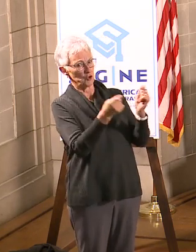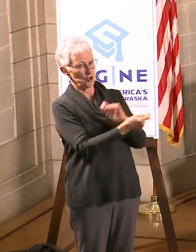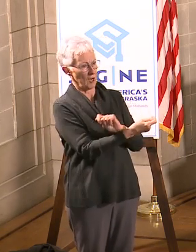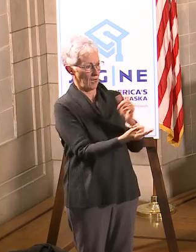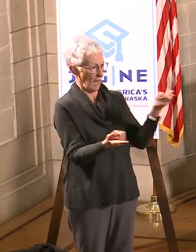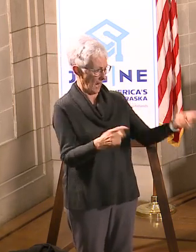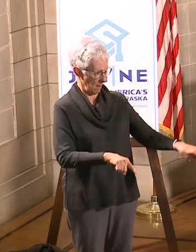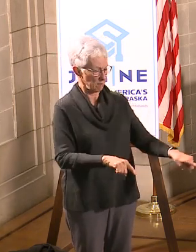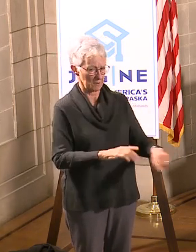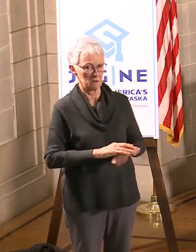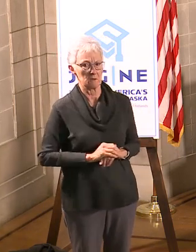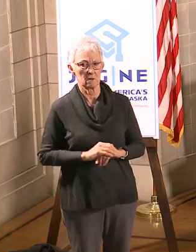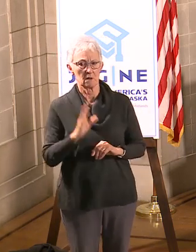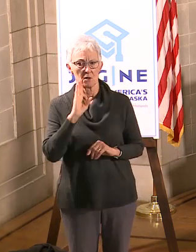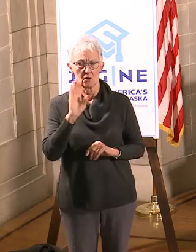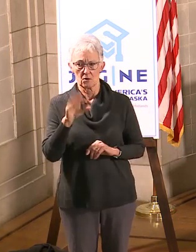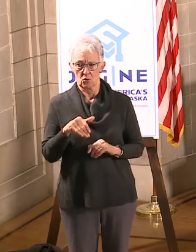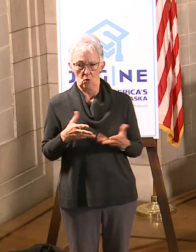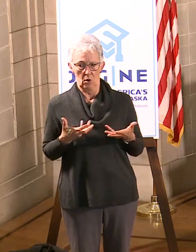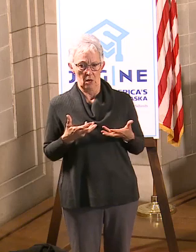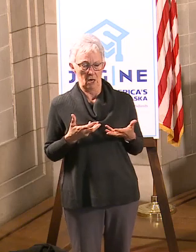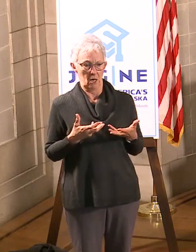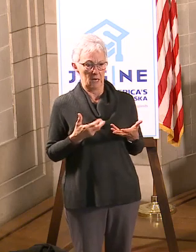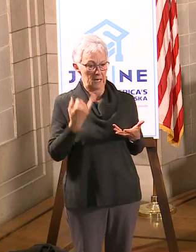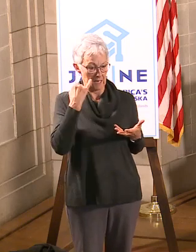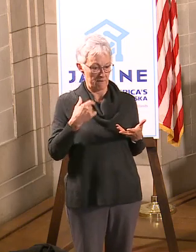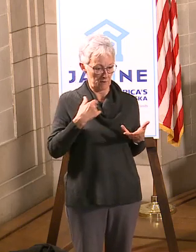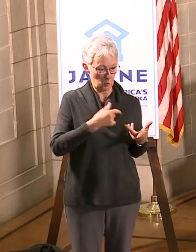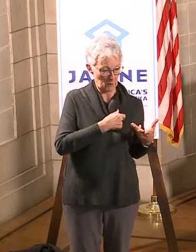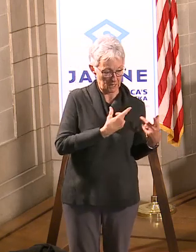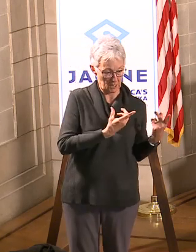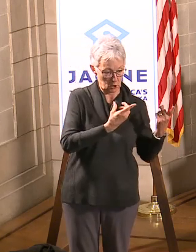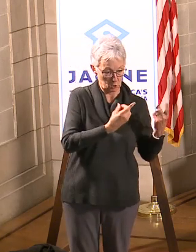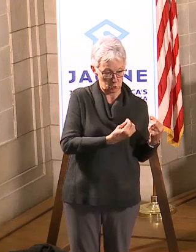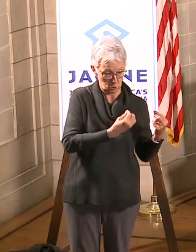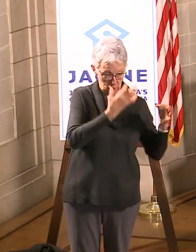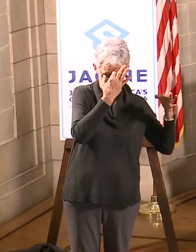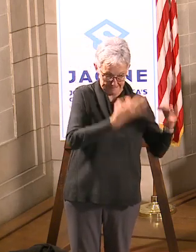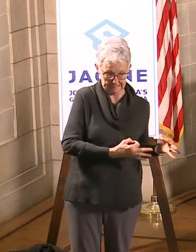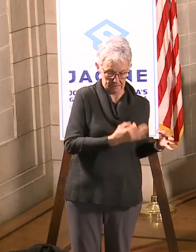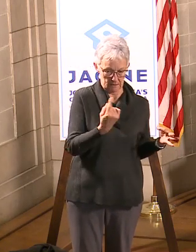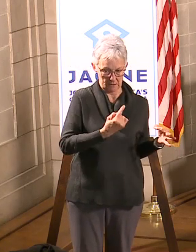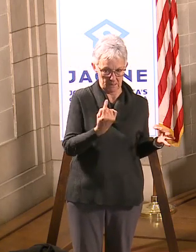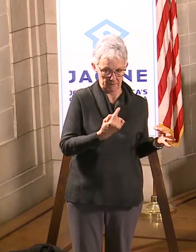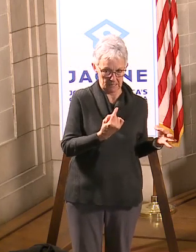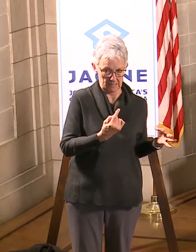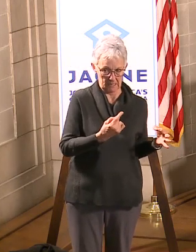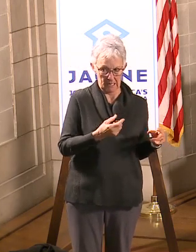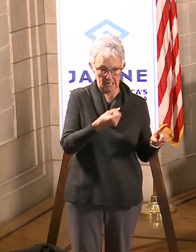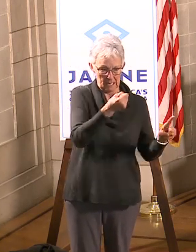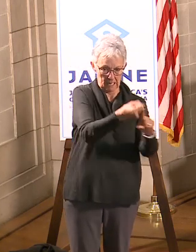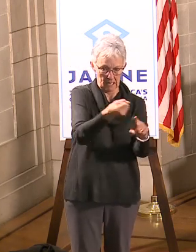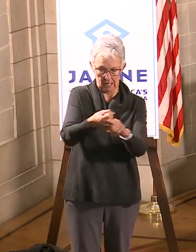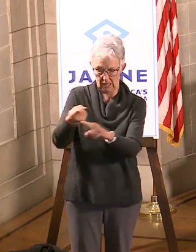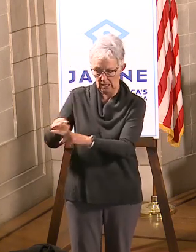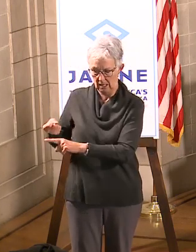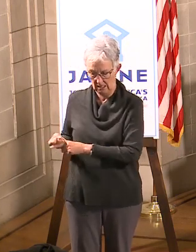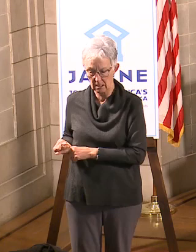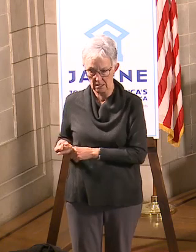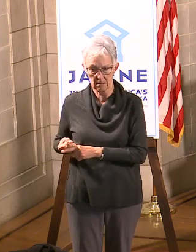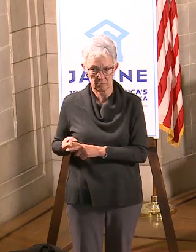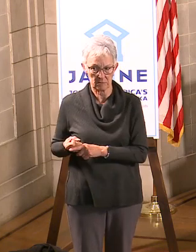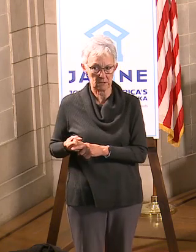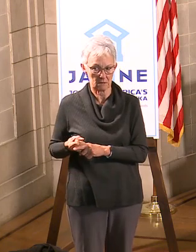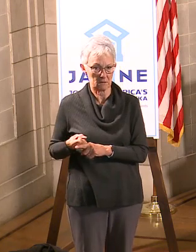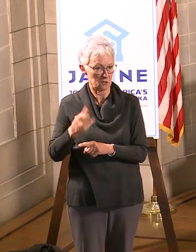implications to the steps we take. You know, for example, we know a lot about what's happened in the intervening months,